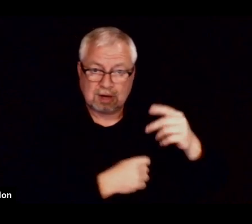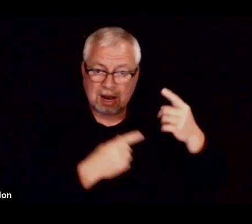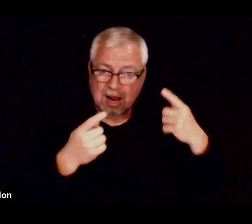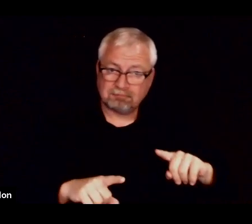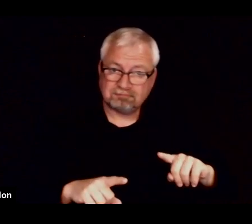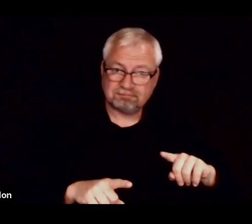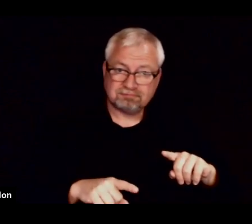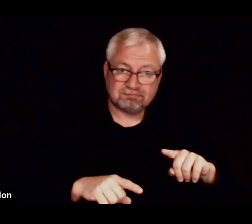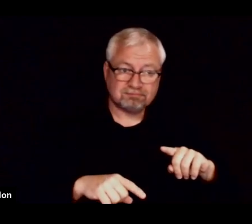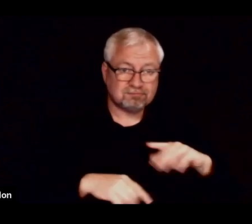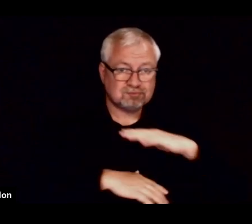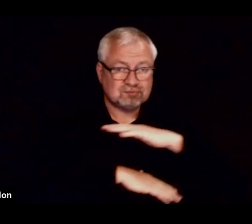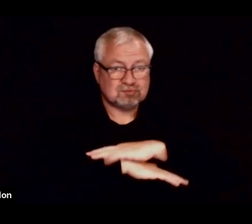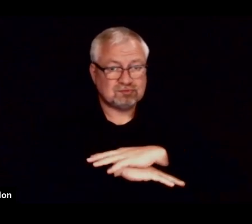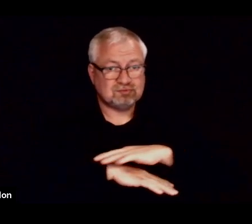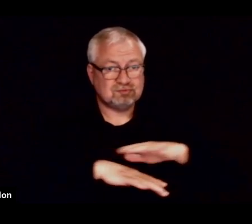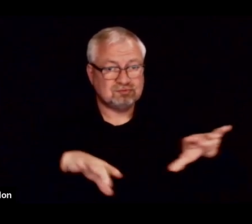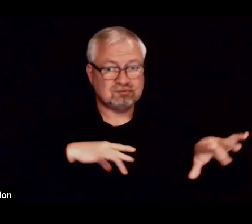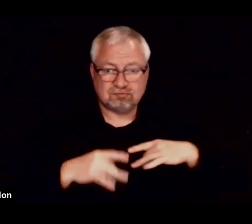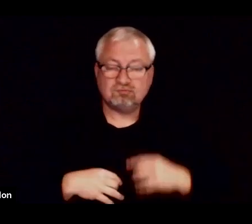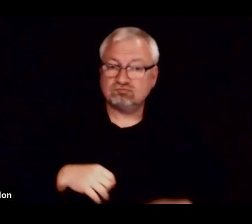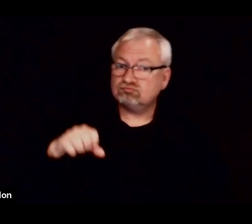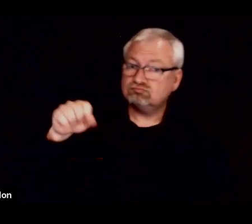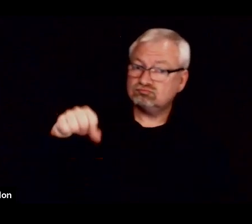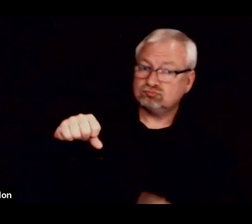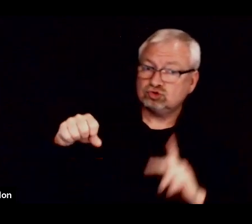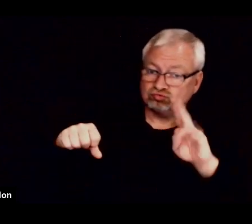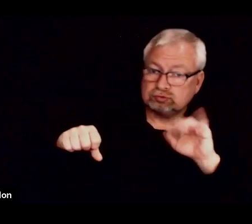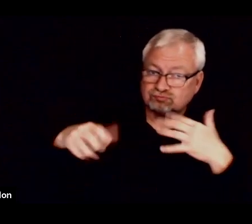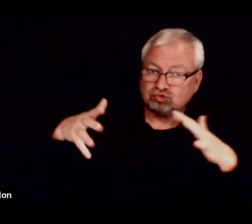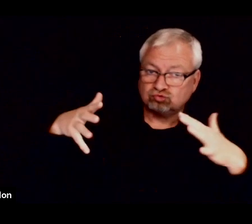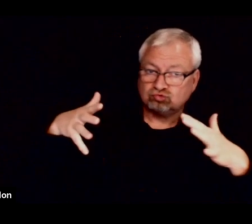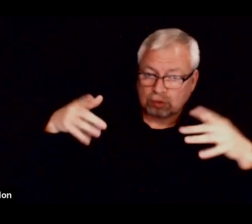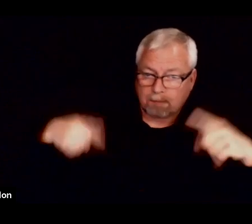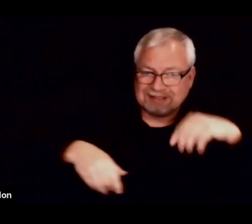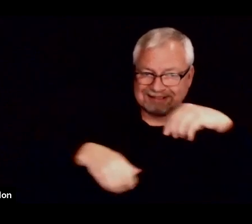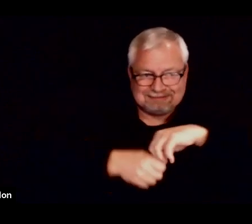Yes, that was in Minnesota, and that's the level of detail I can provide.